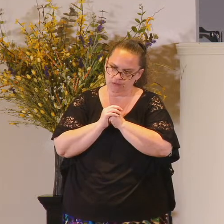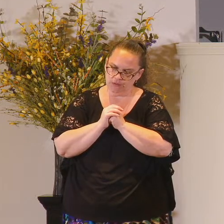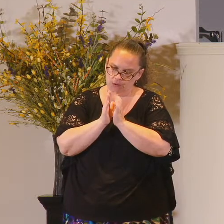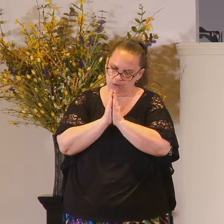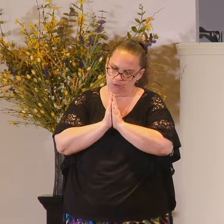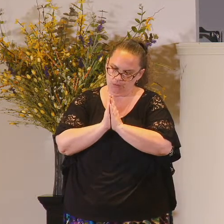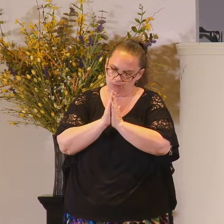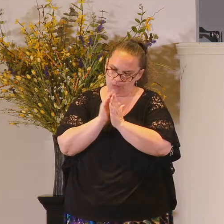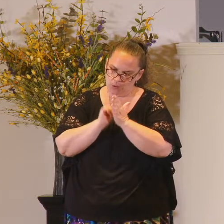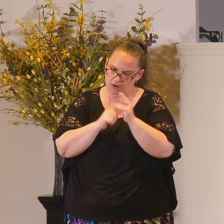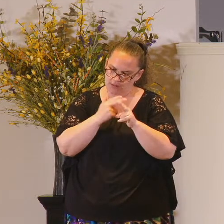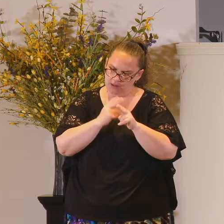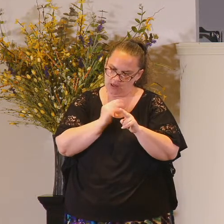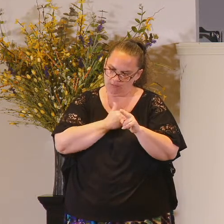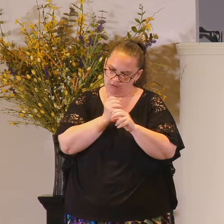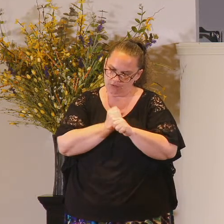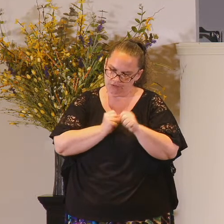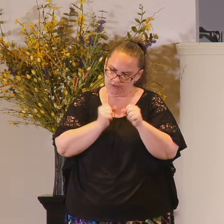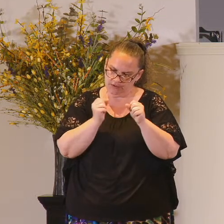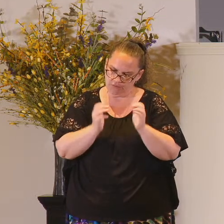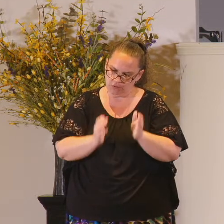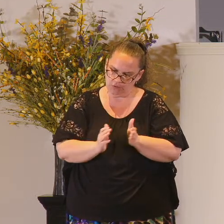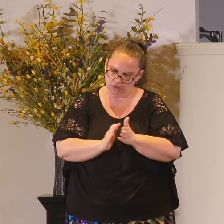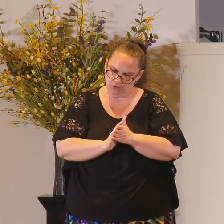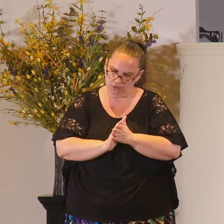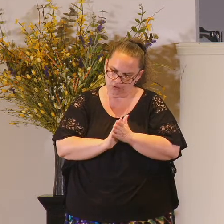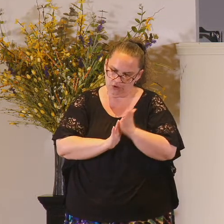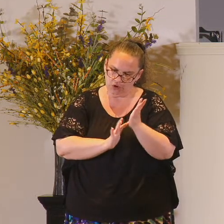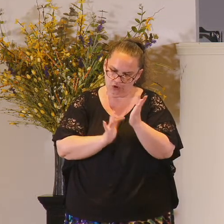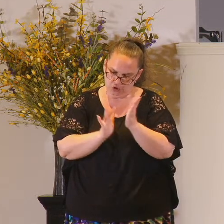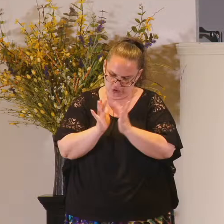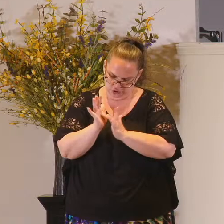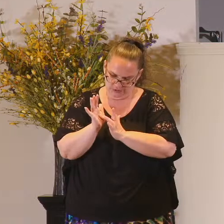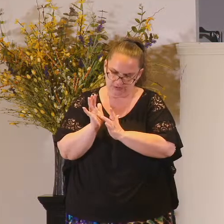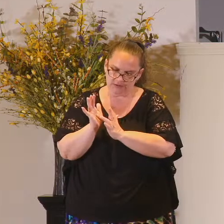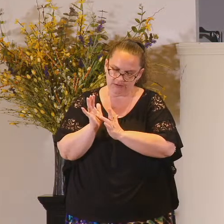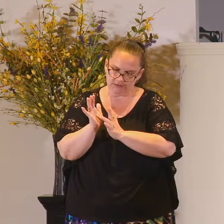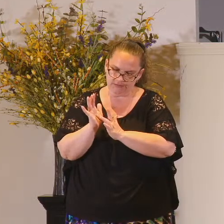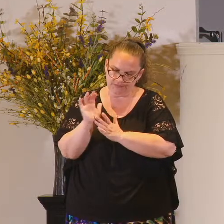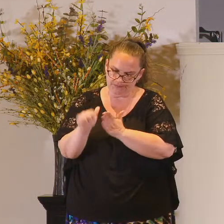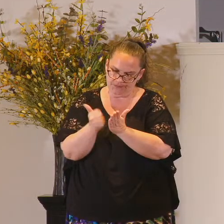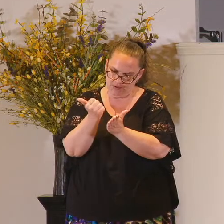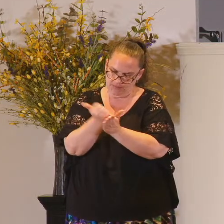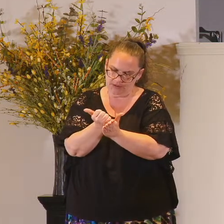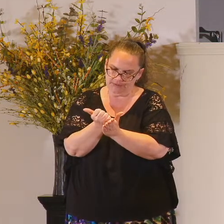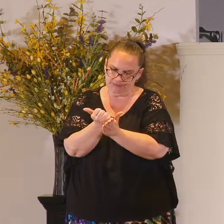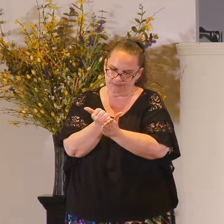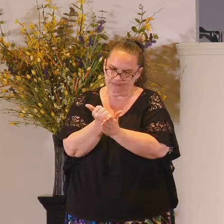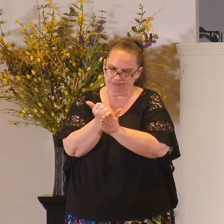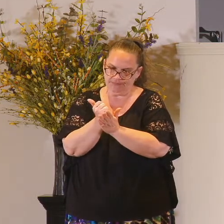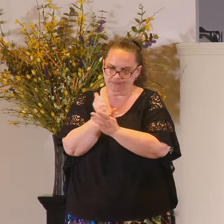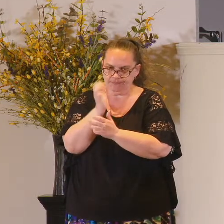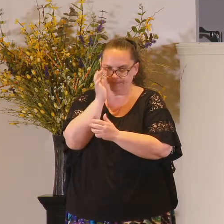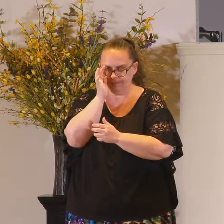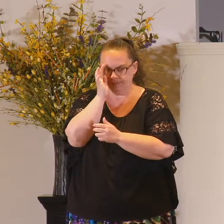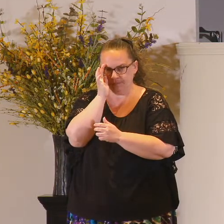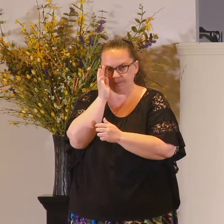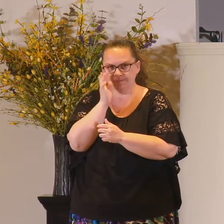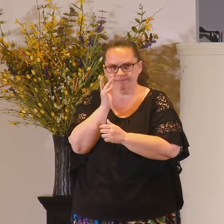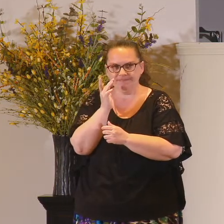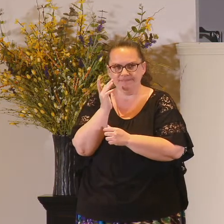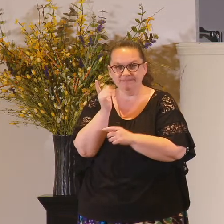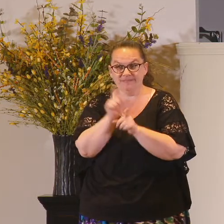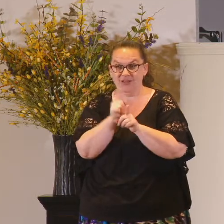We pray this in the name of our Savior, Jesus. Amen. As